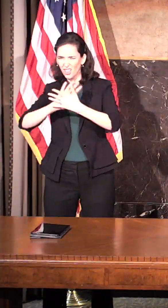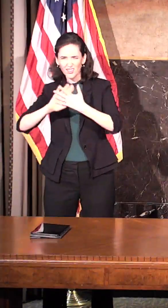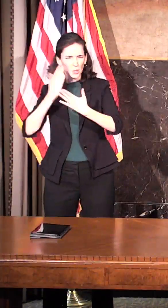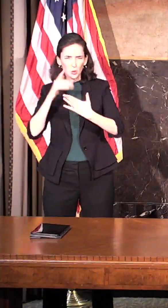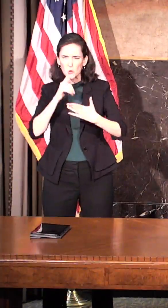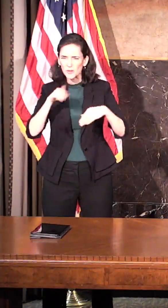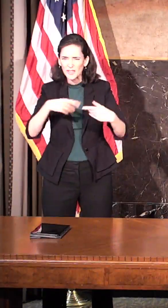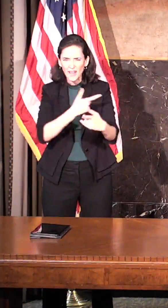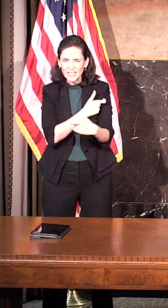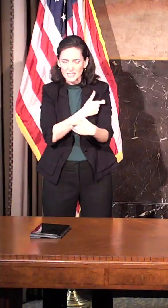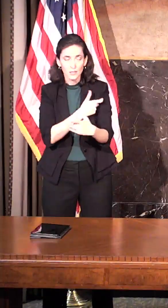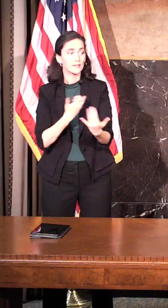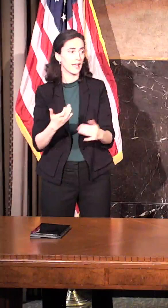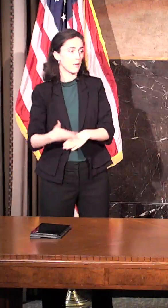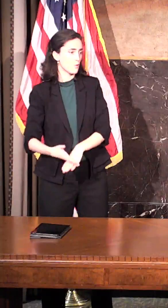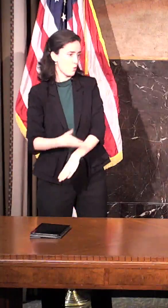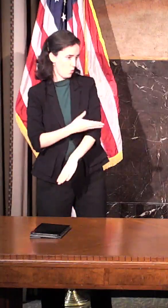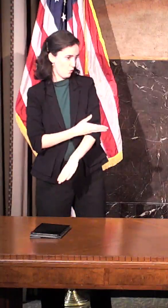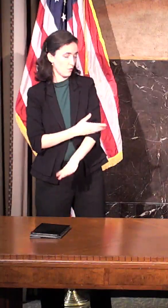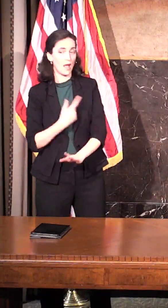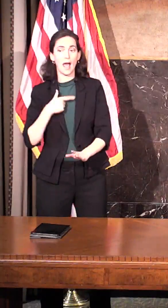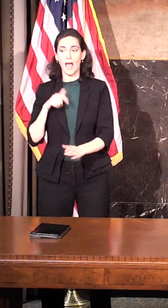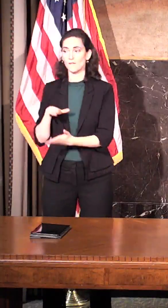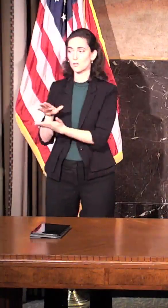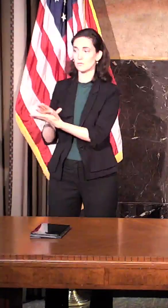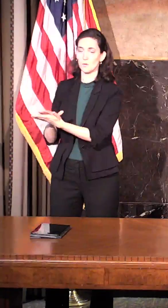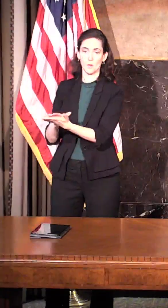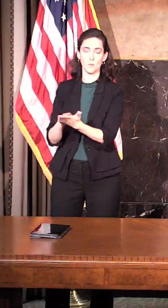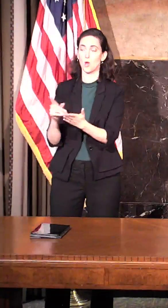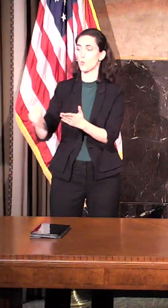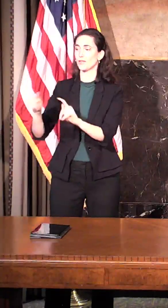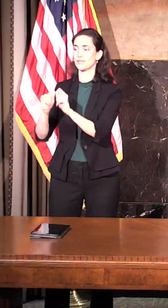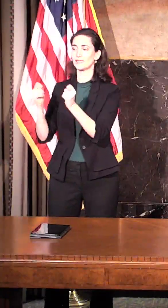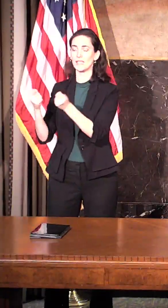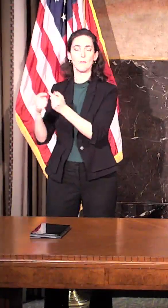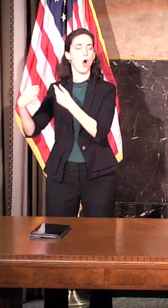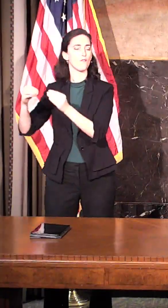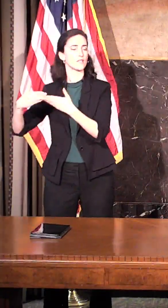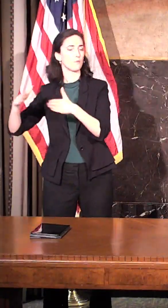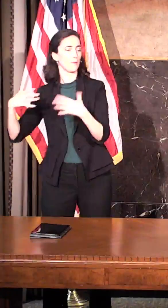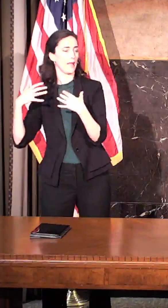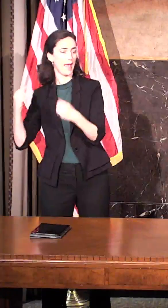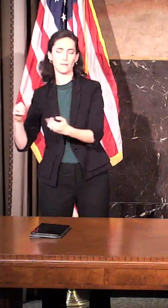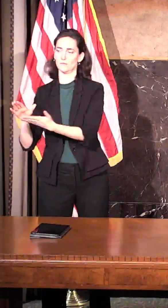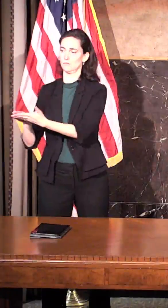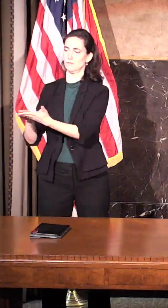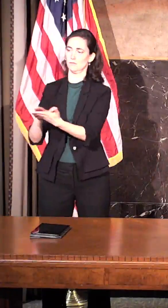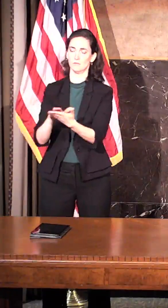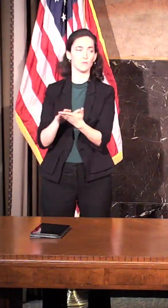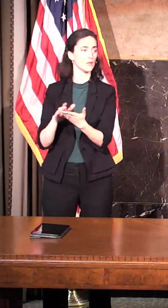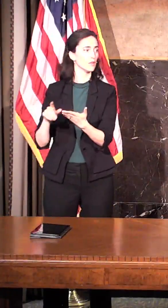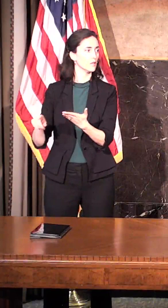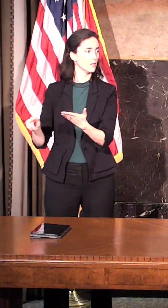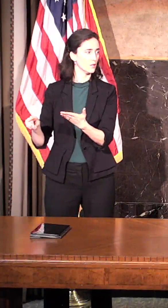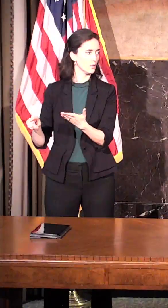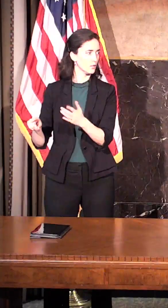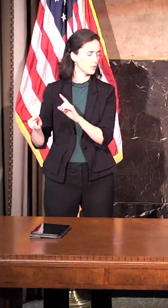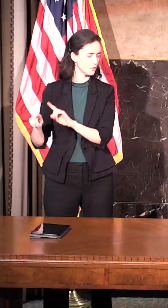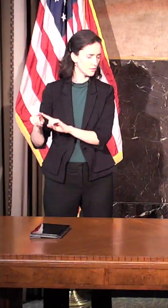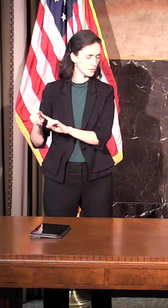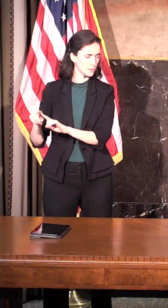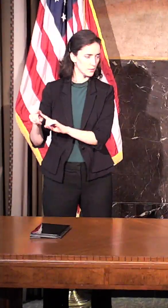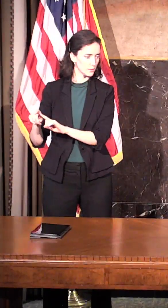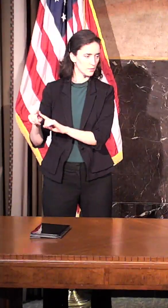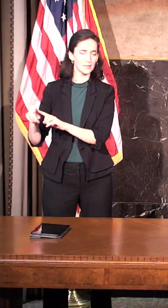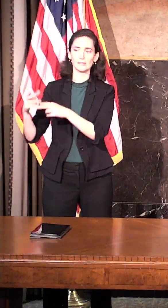need to give a shout out, so to say, to the team at the Office of Public Health, Teresa Sokol, who's our acting state epidemiologist,